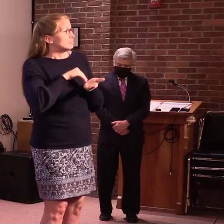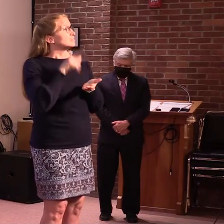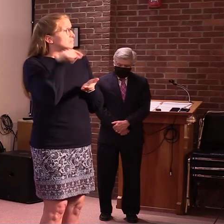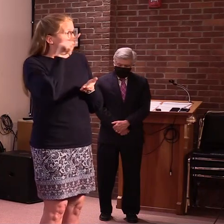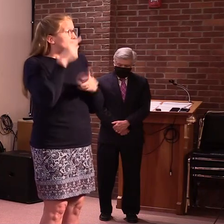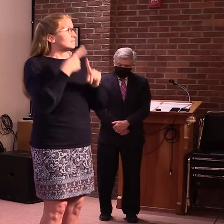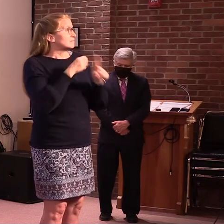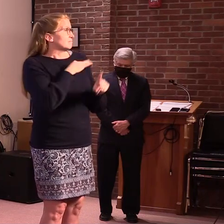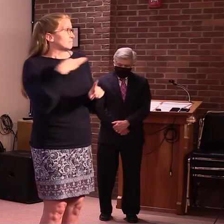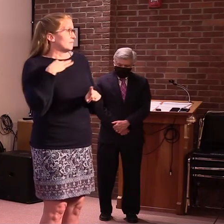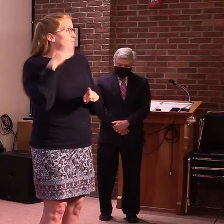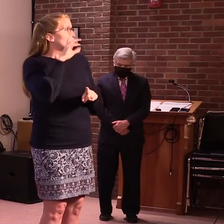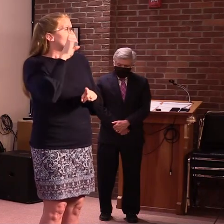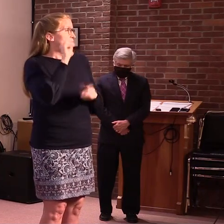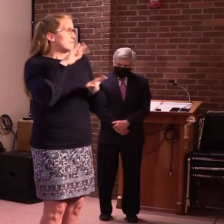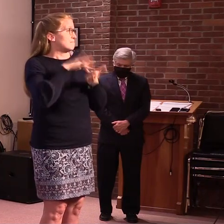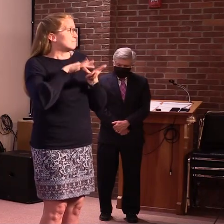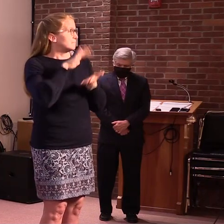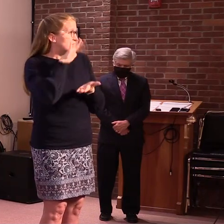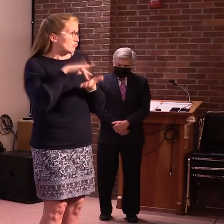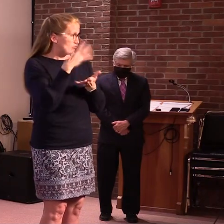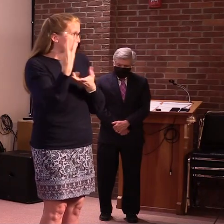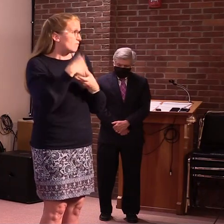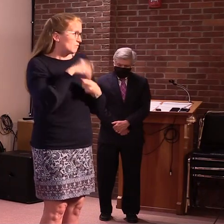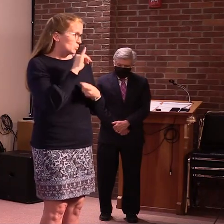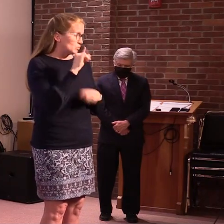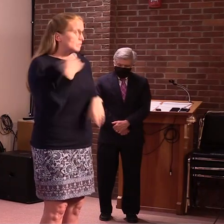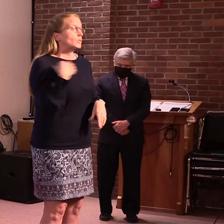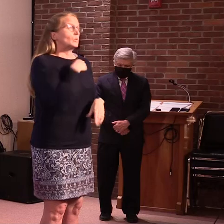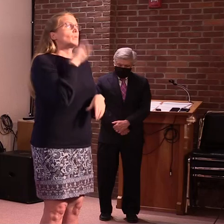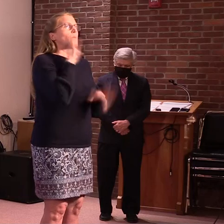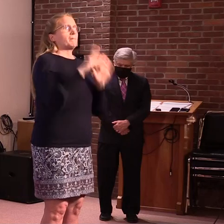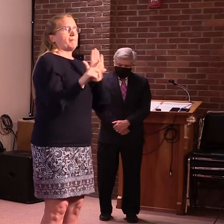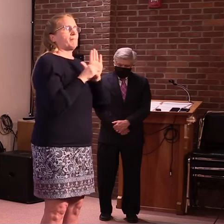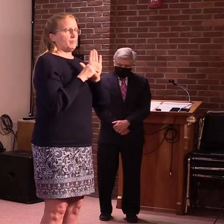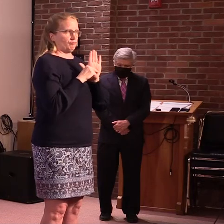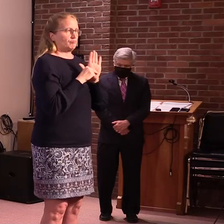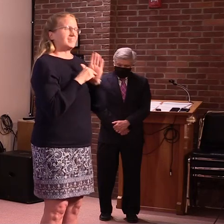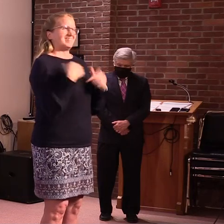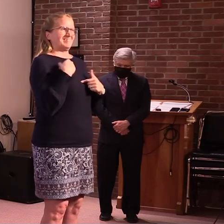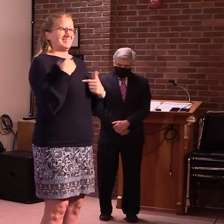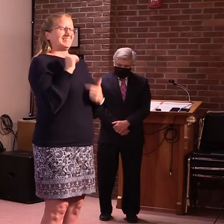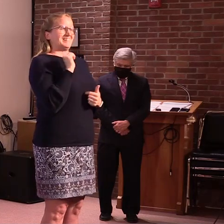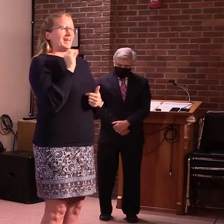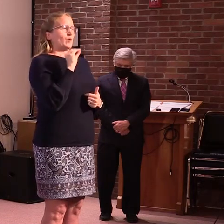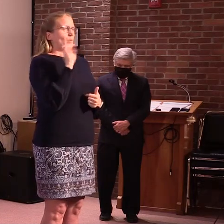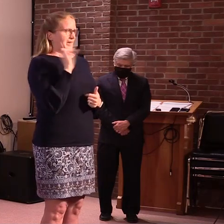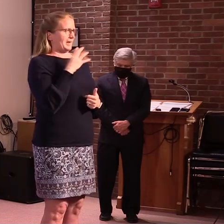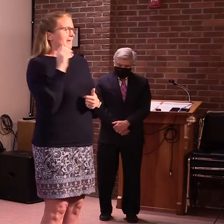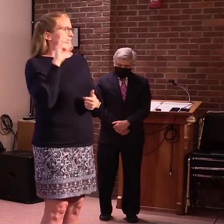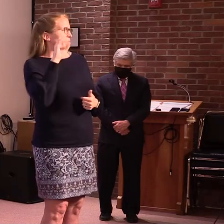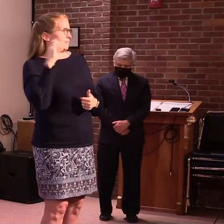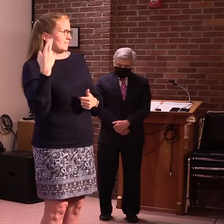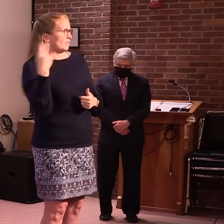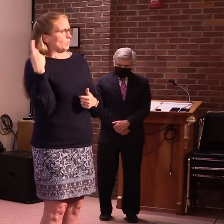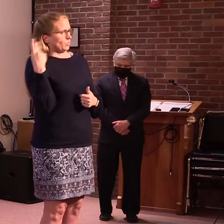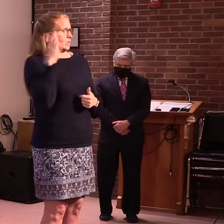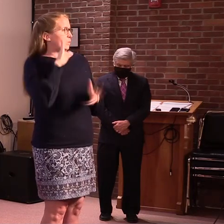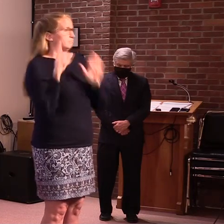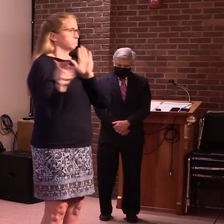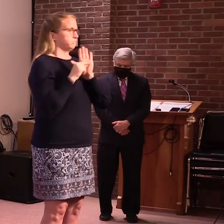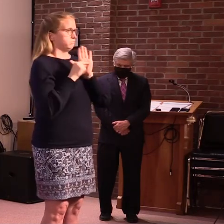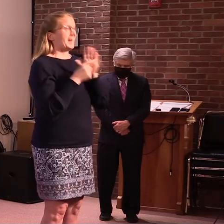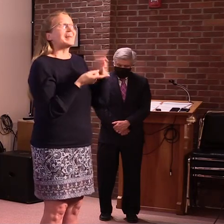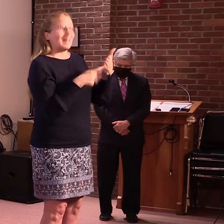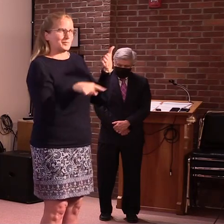involved. We will publish this guidance jointly from the Agency of Education and the Department of Health next week, but today I